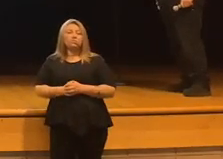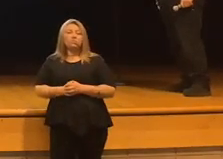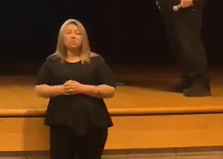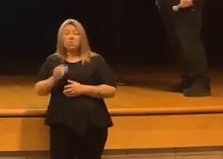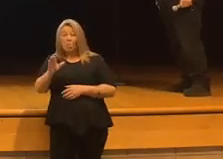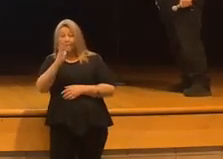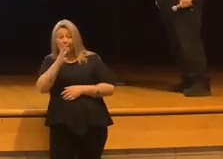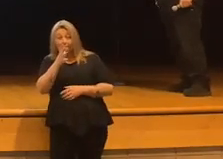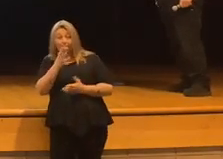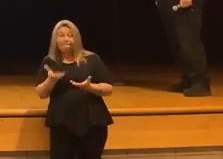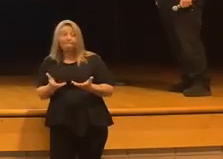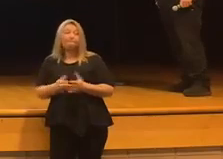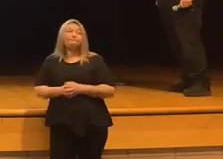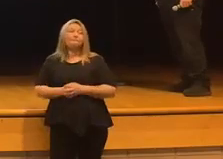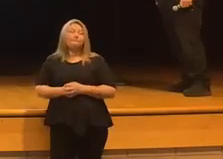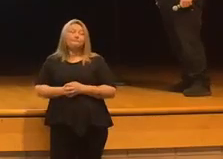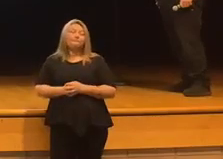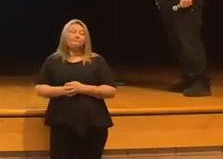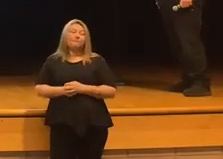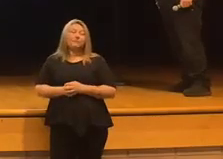your mom,